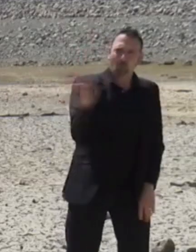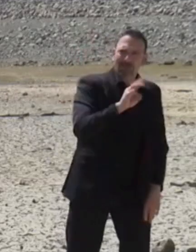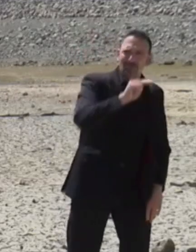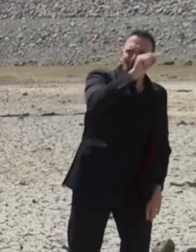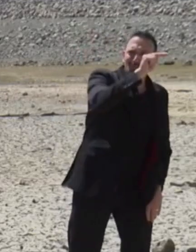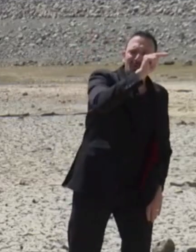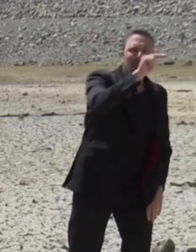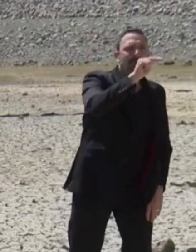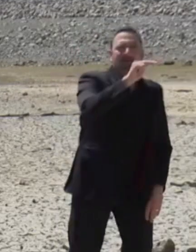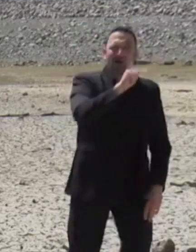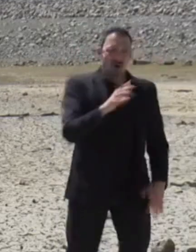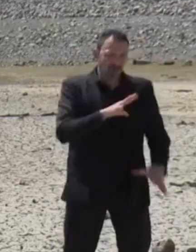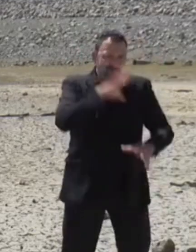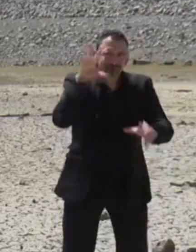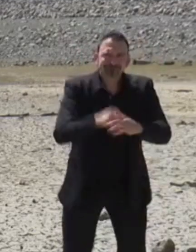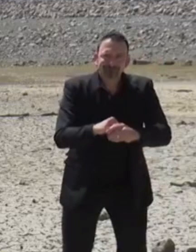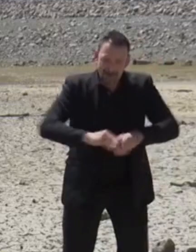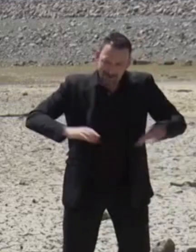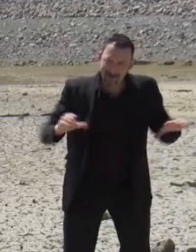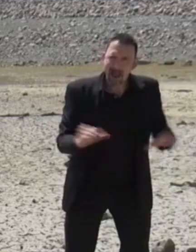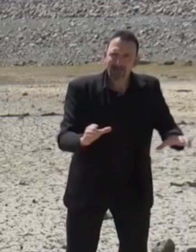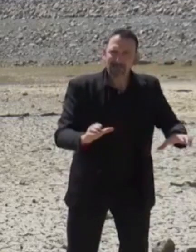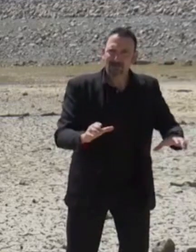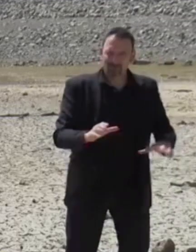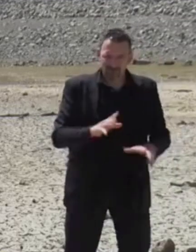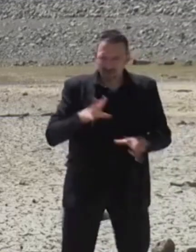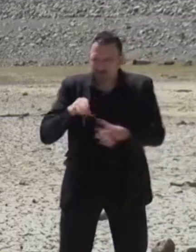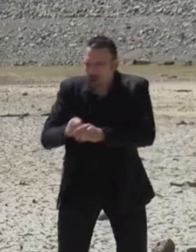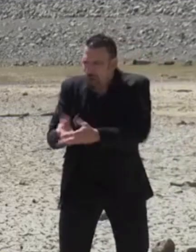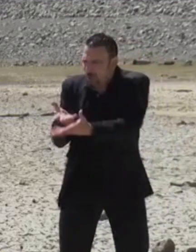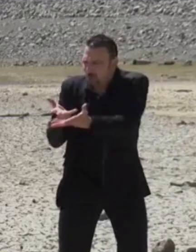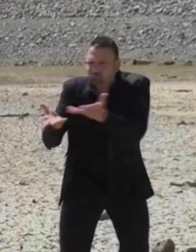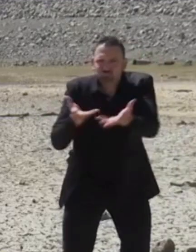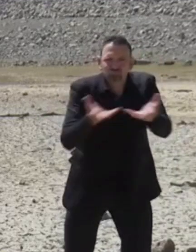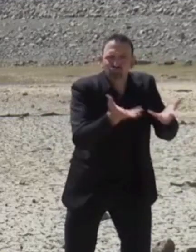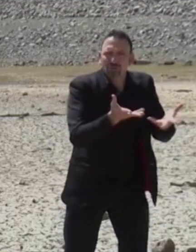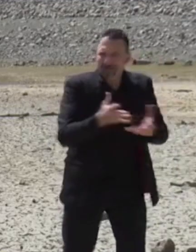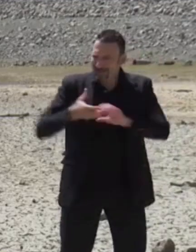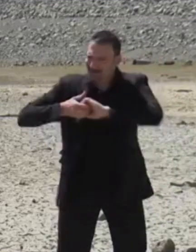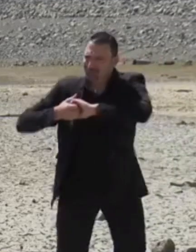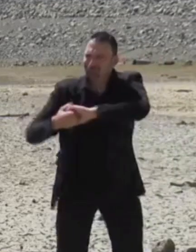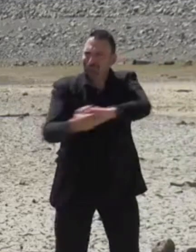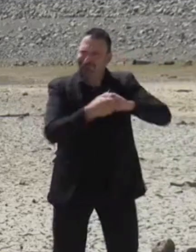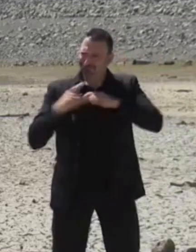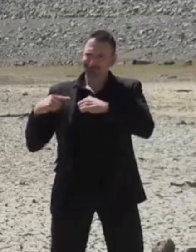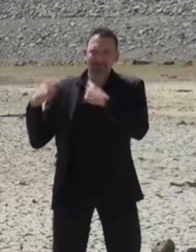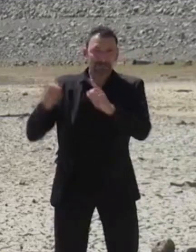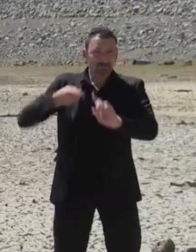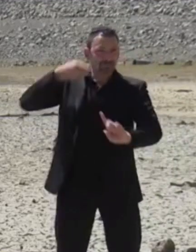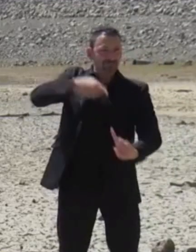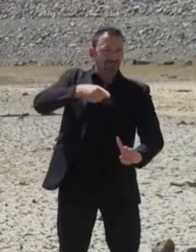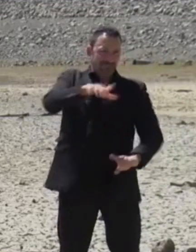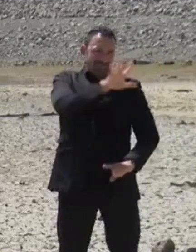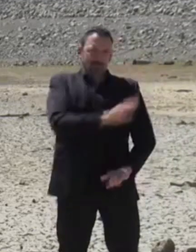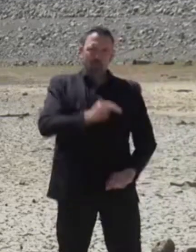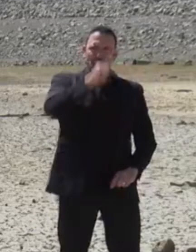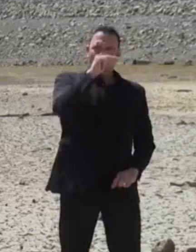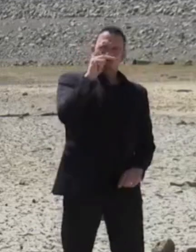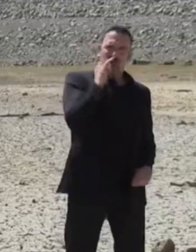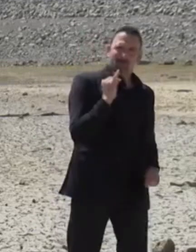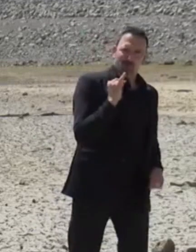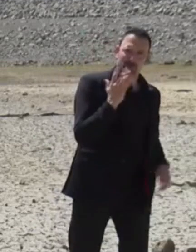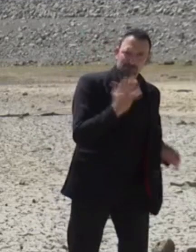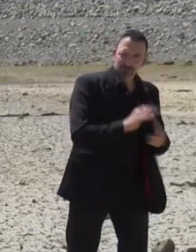active, he's been engaged, and he's been delivering for us every step of the way, especially in rural California. He's been helping us